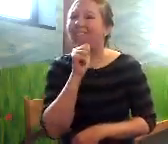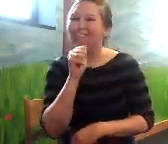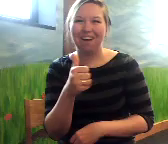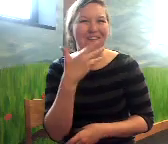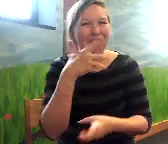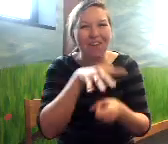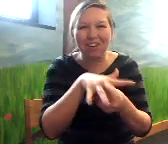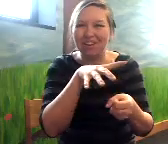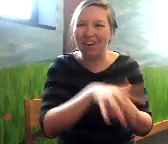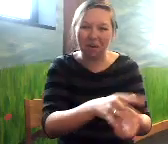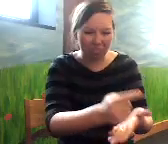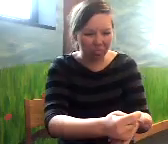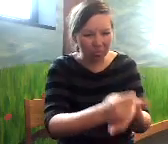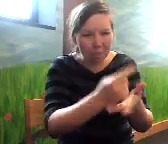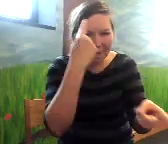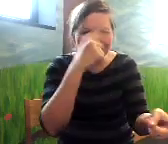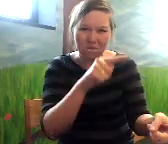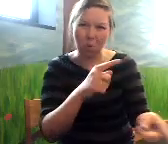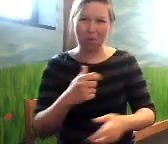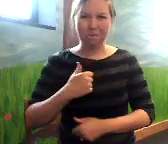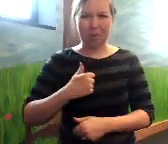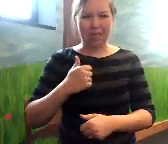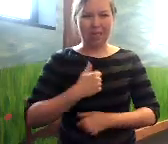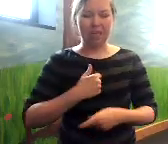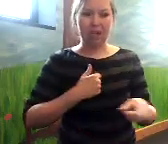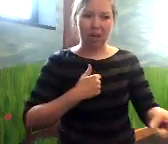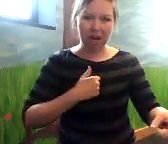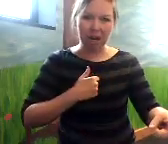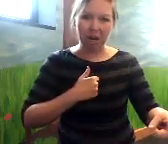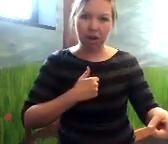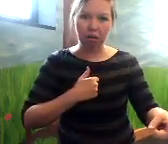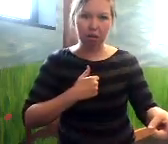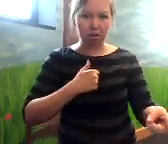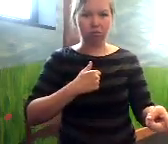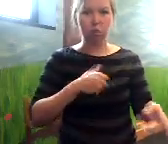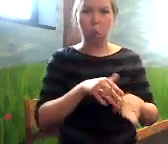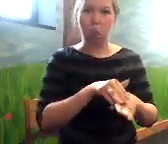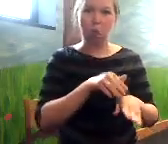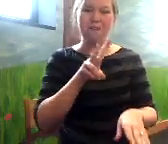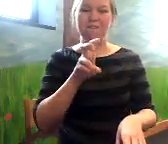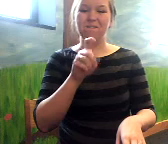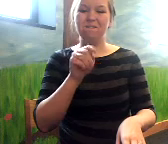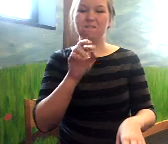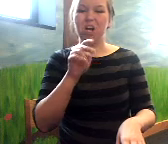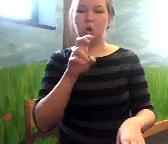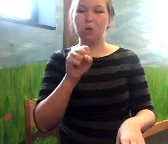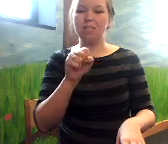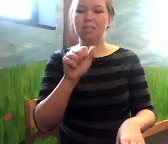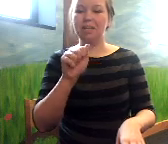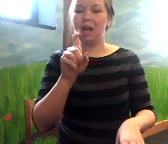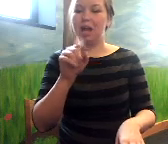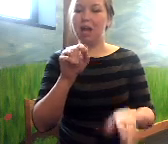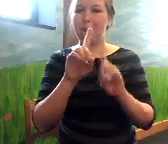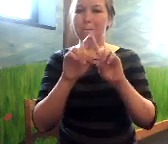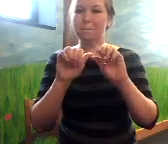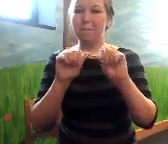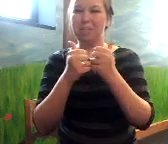slowly, the Veterans Administration, to deal with this. We also hear for the first time about a substance called